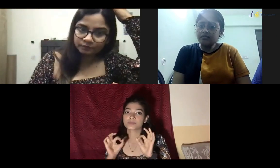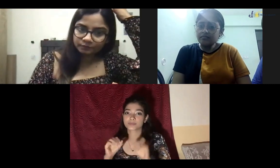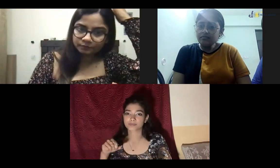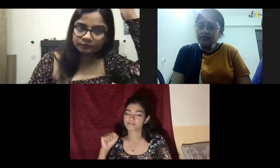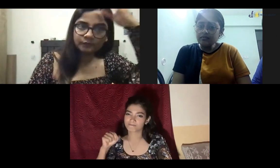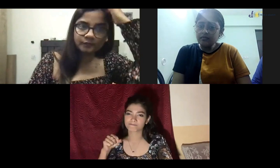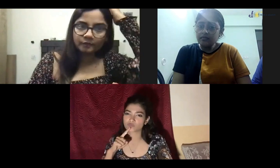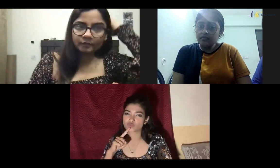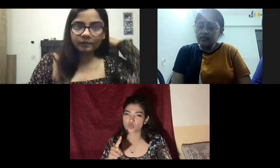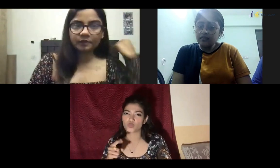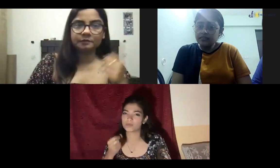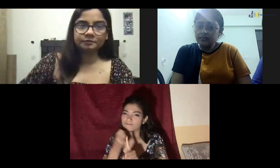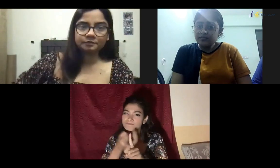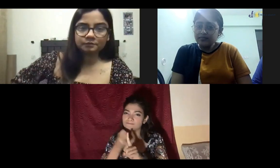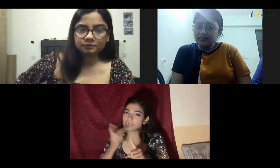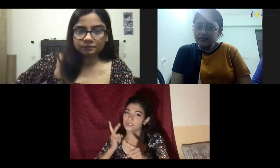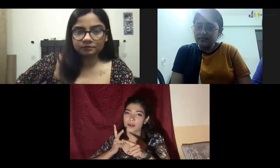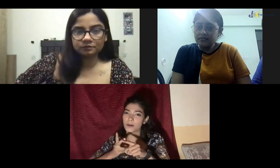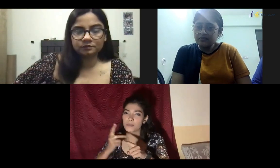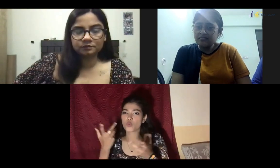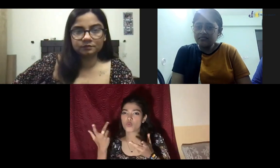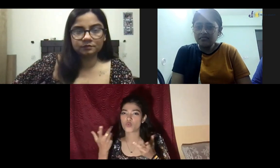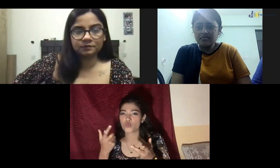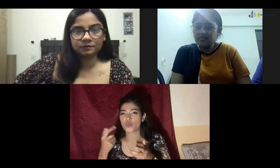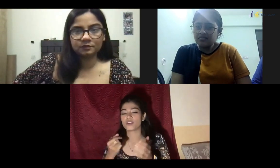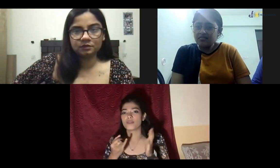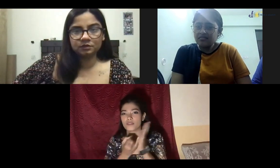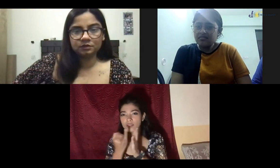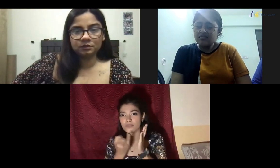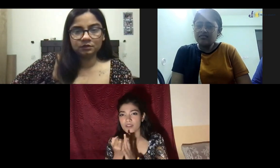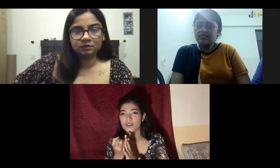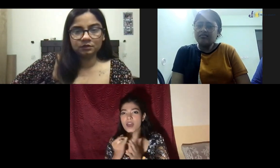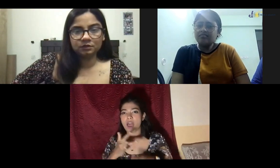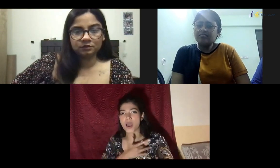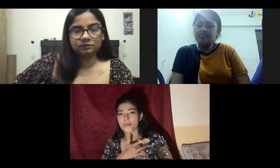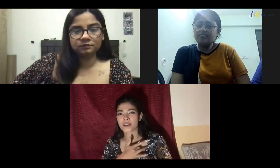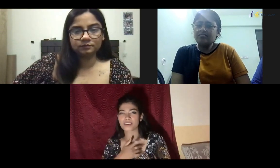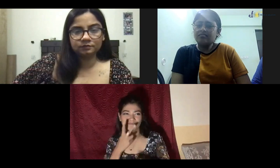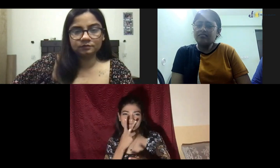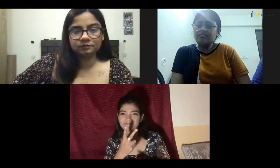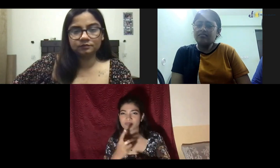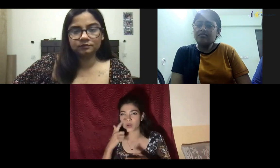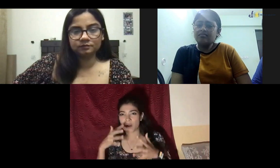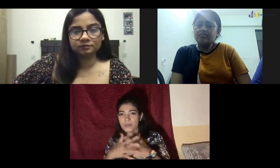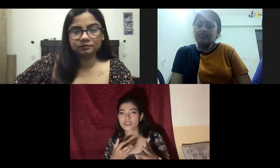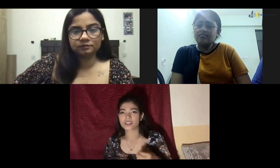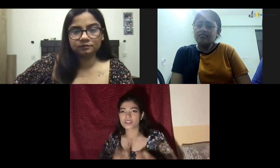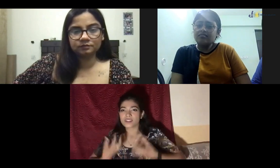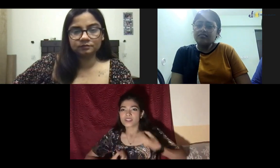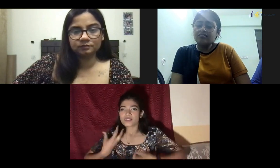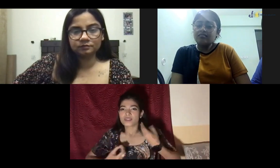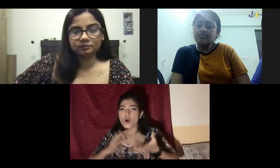Yes, Shweta, you can answer now. That's true. That we have to, in a blaze area, people